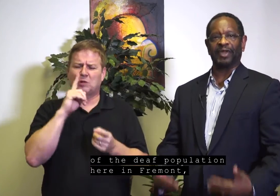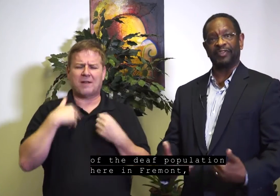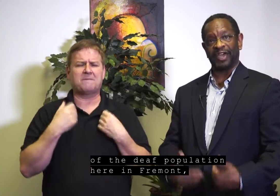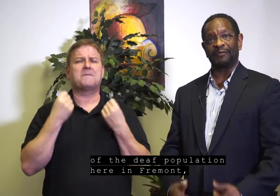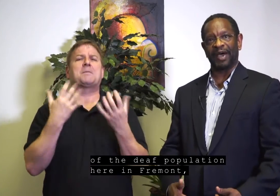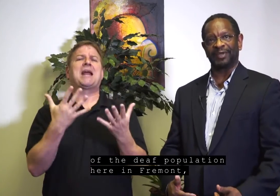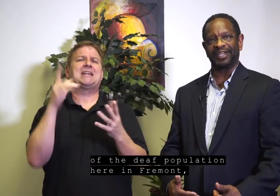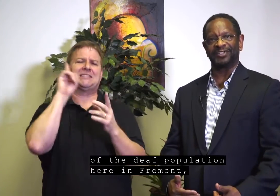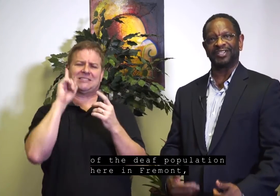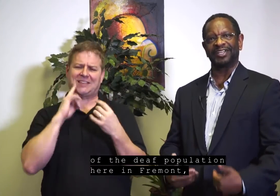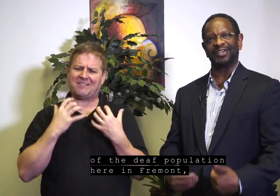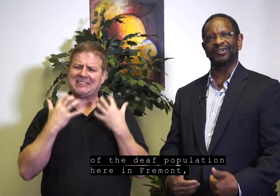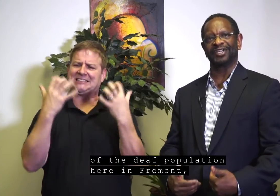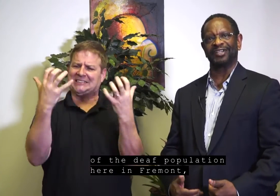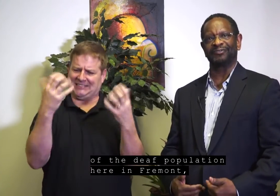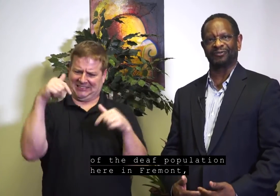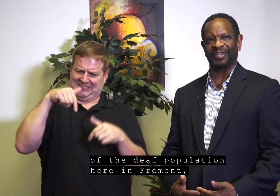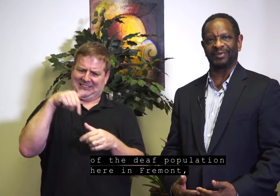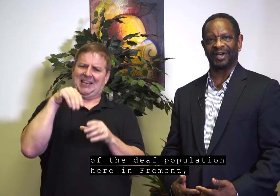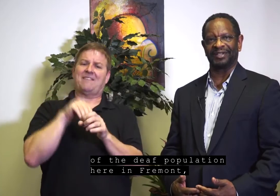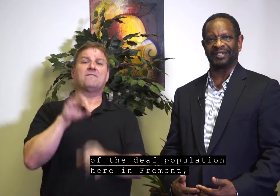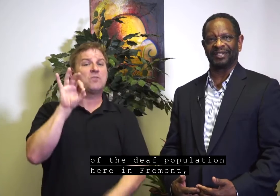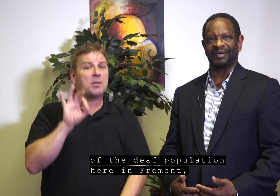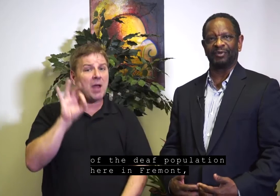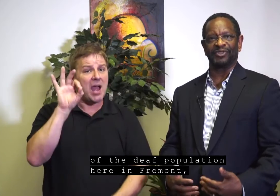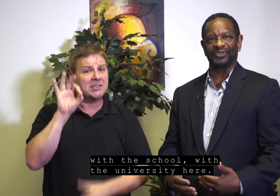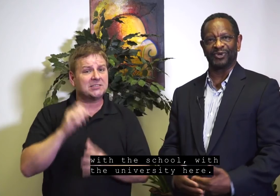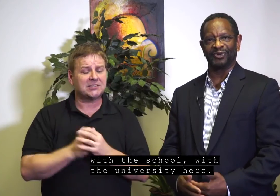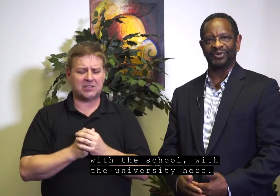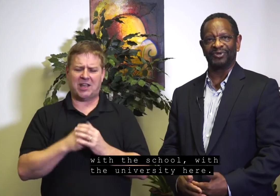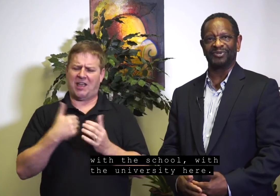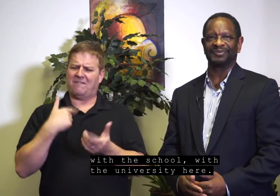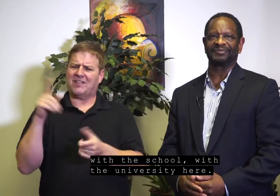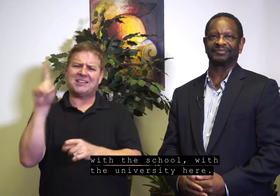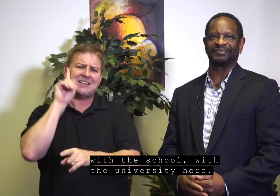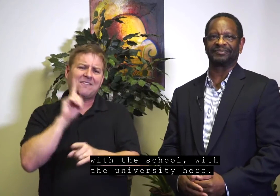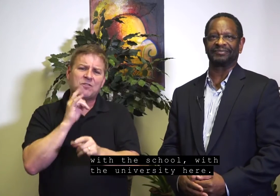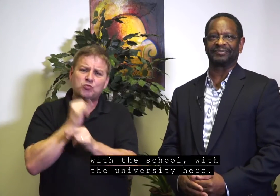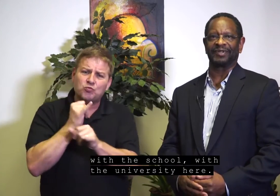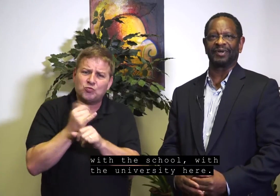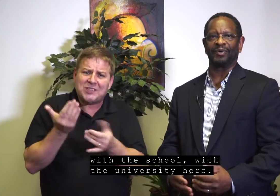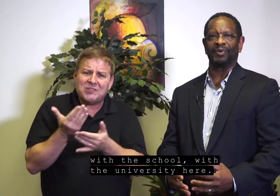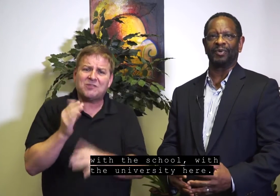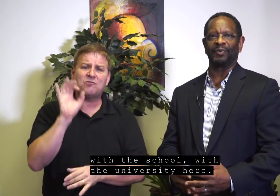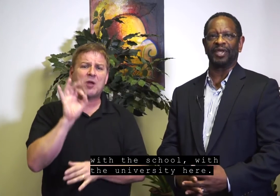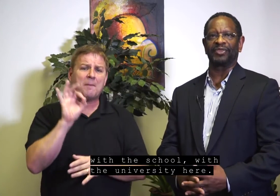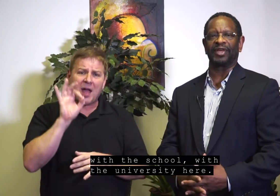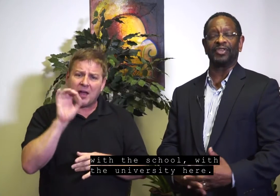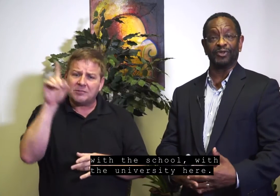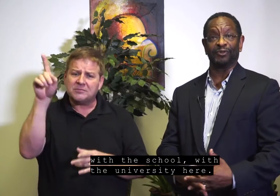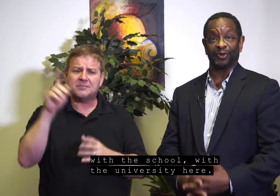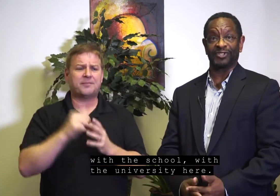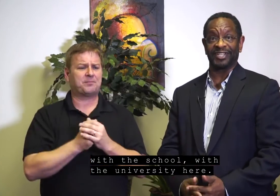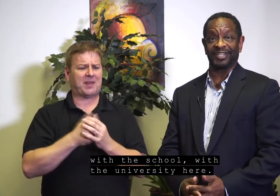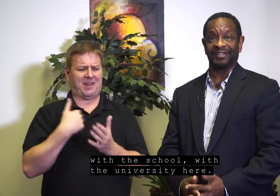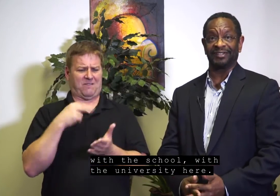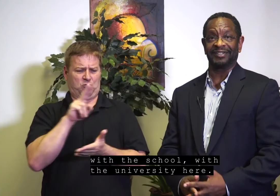population here in Fremont. With the school, with the university here,